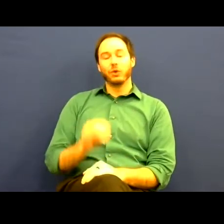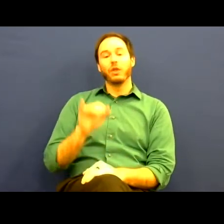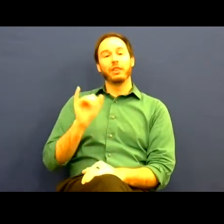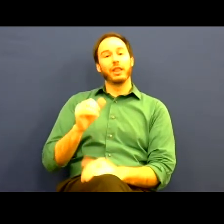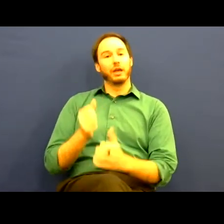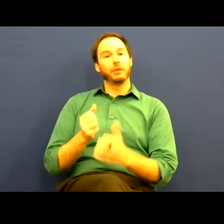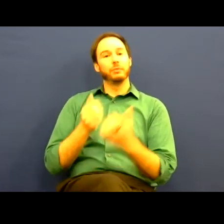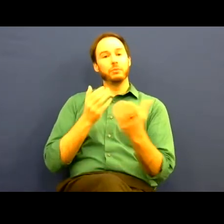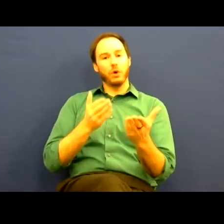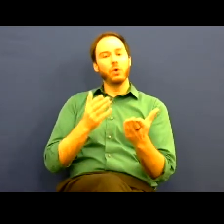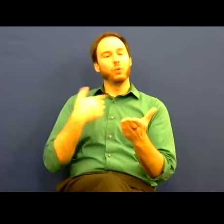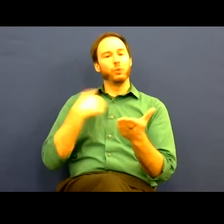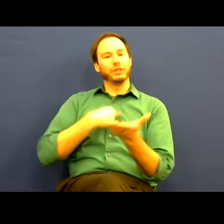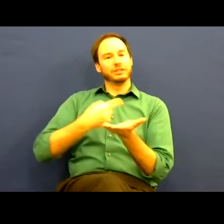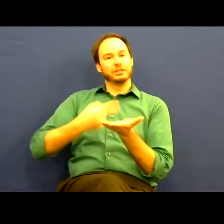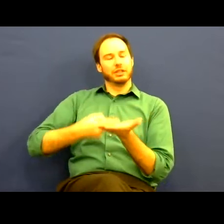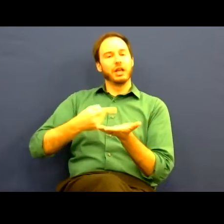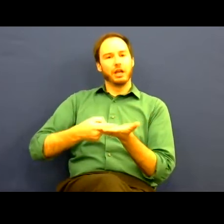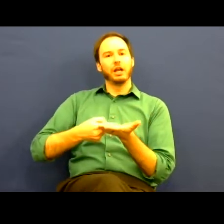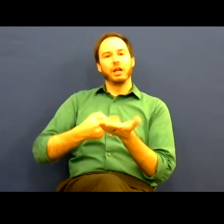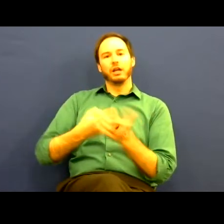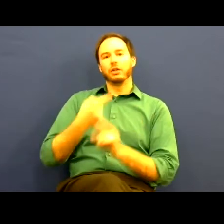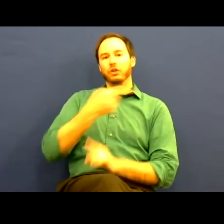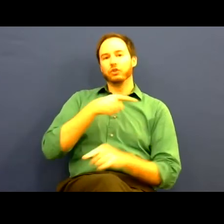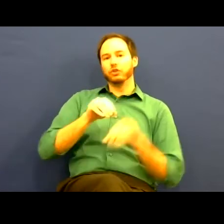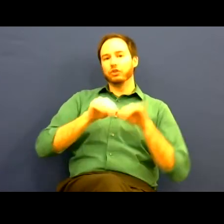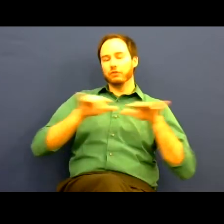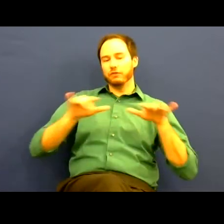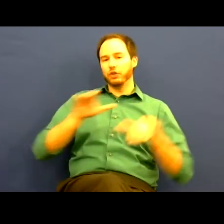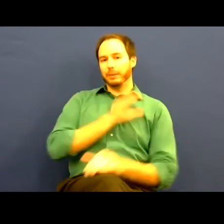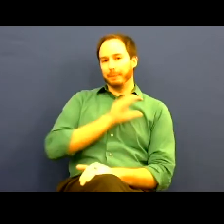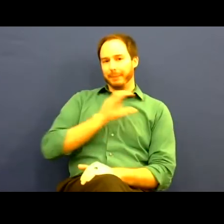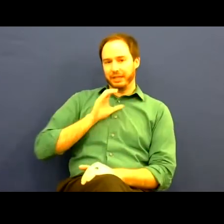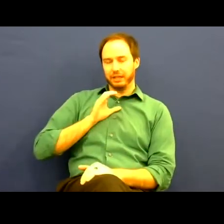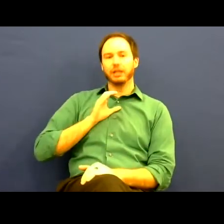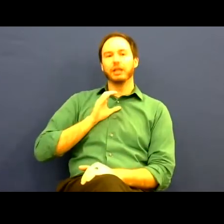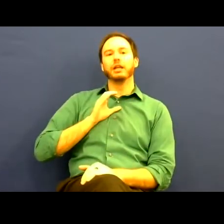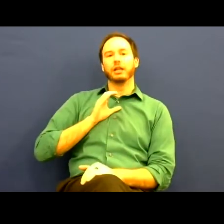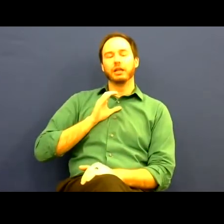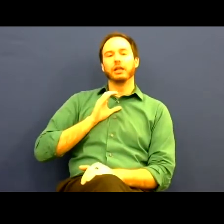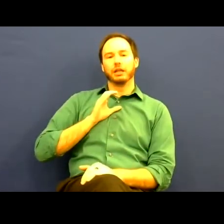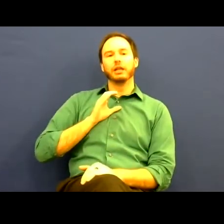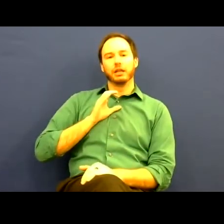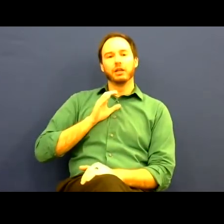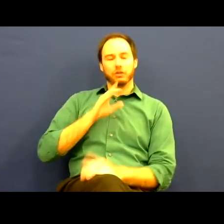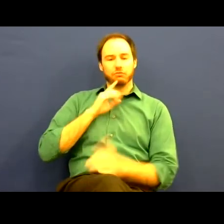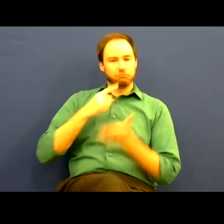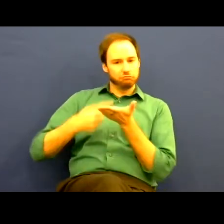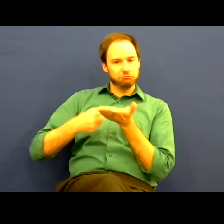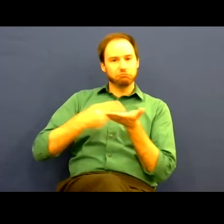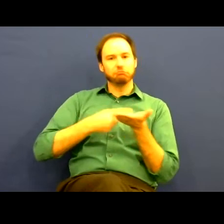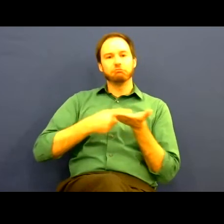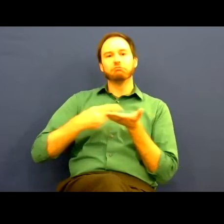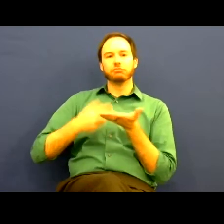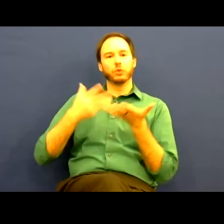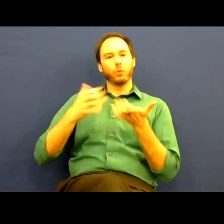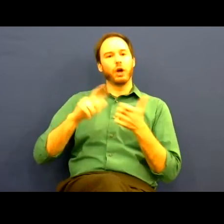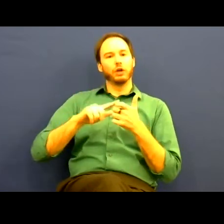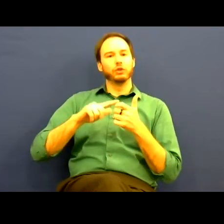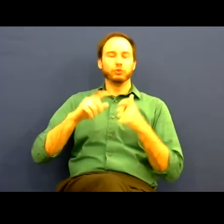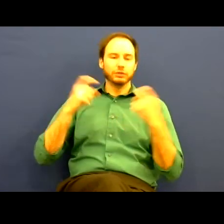was discussion at the diversity committee. They talked about, wanting